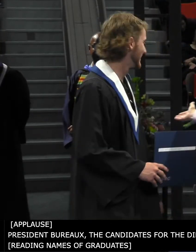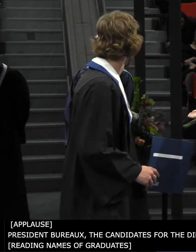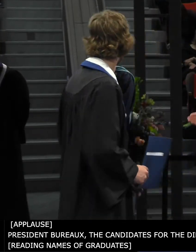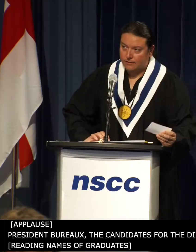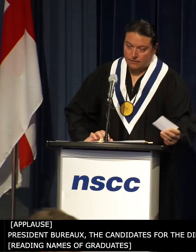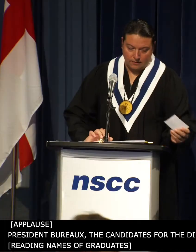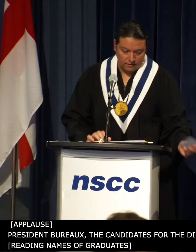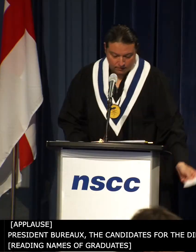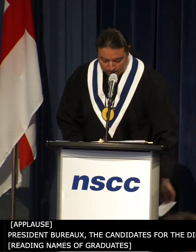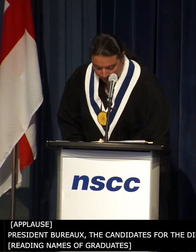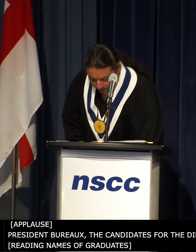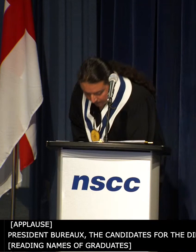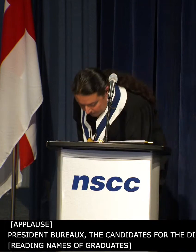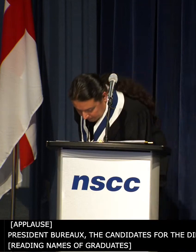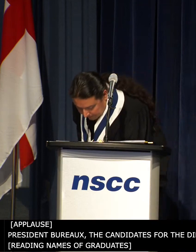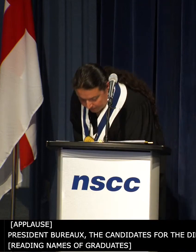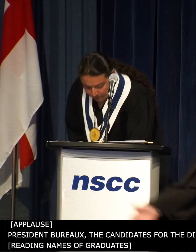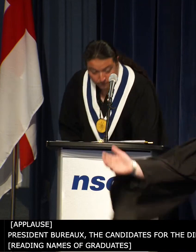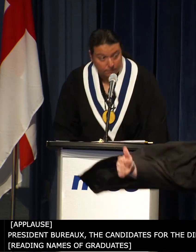Drake Harris.